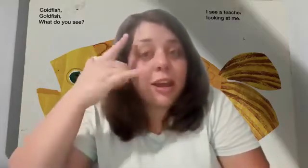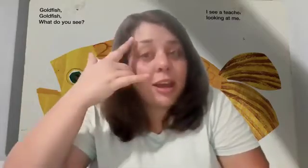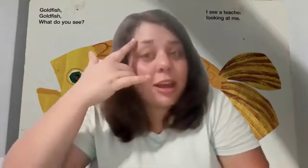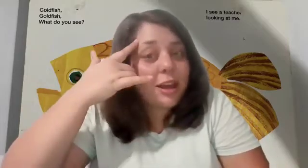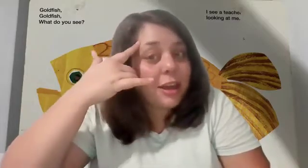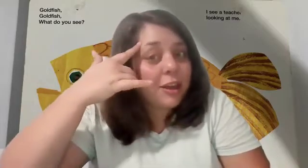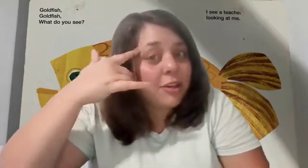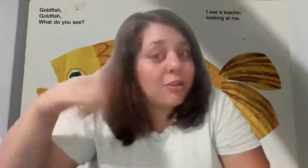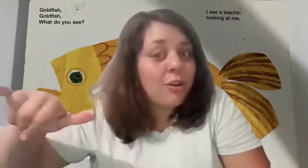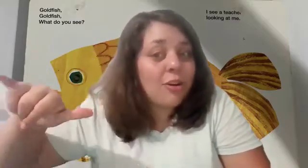a